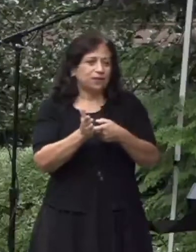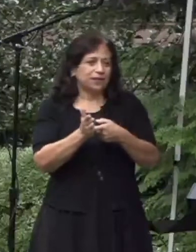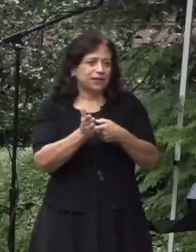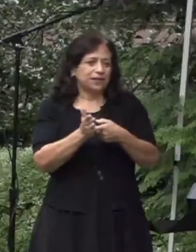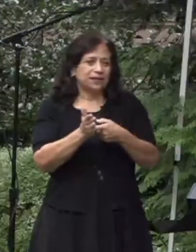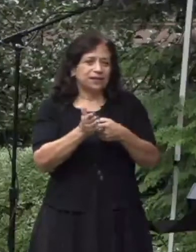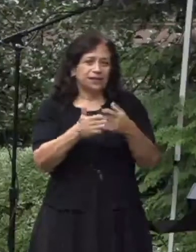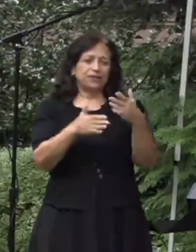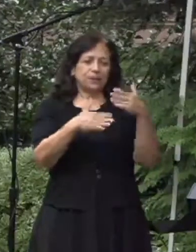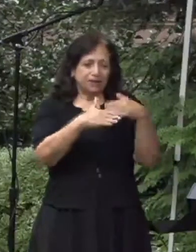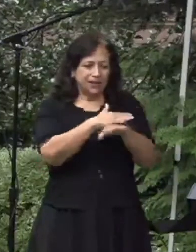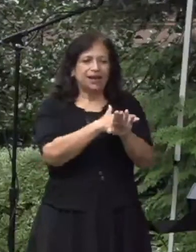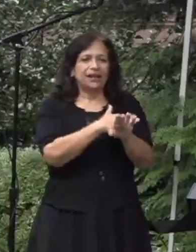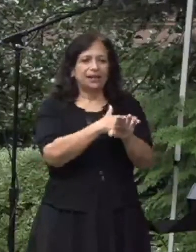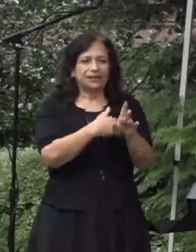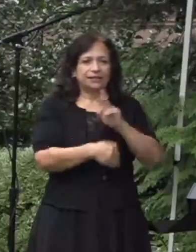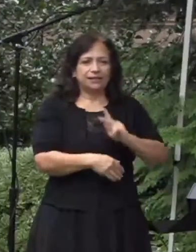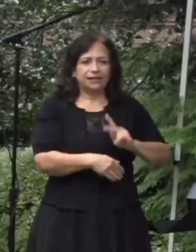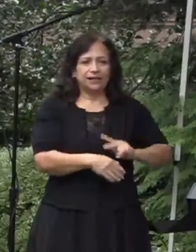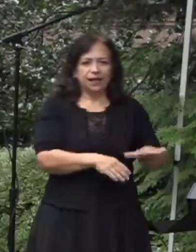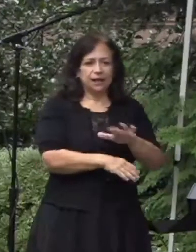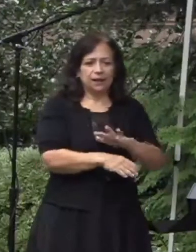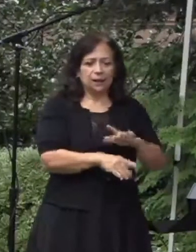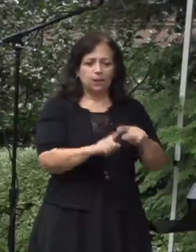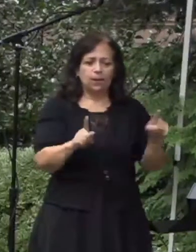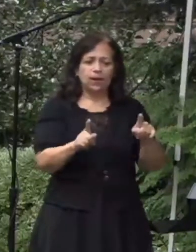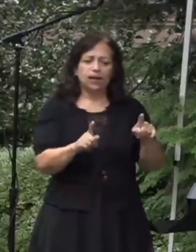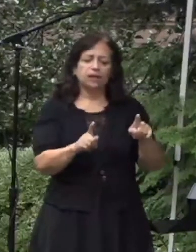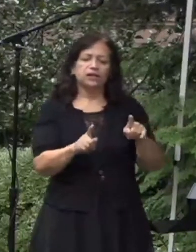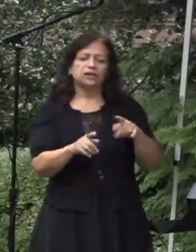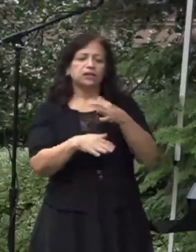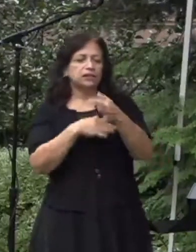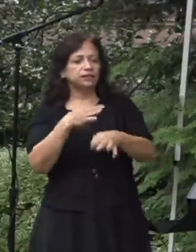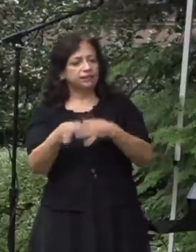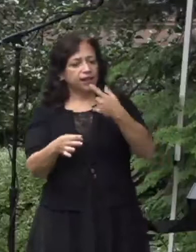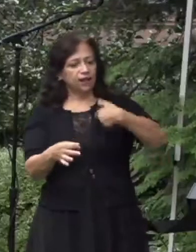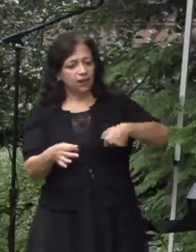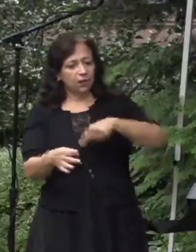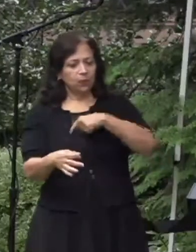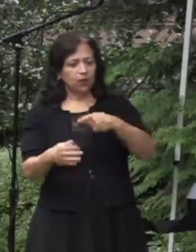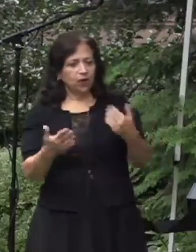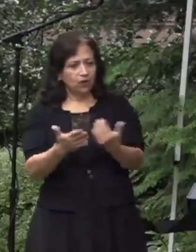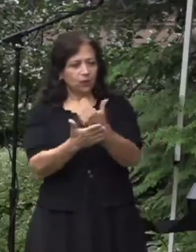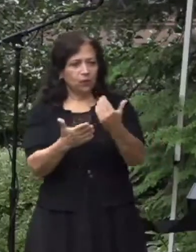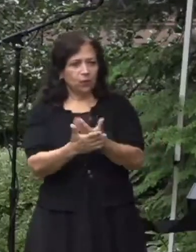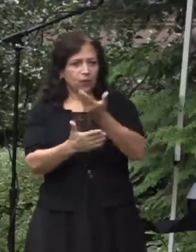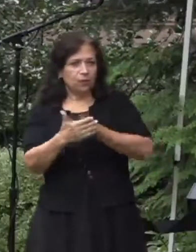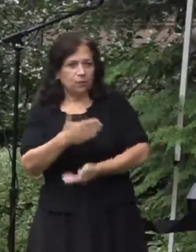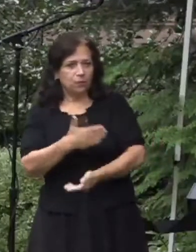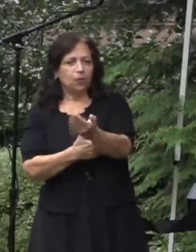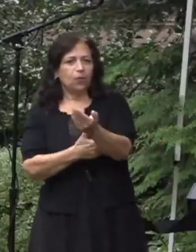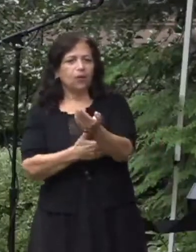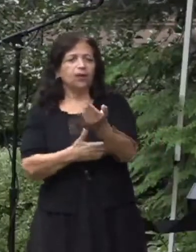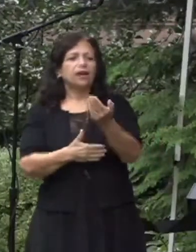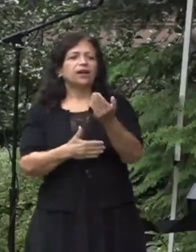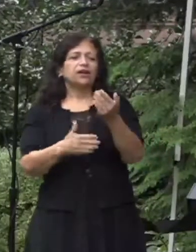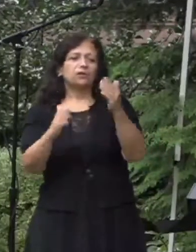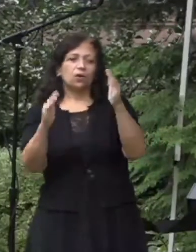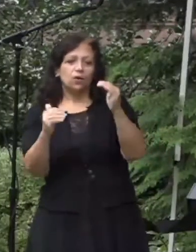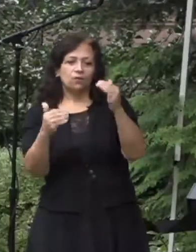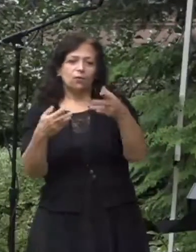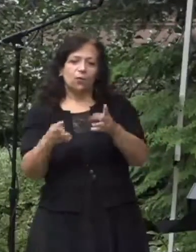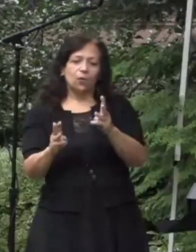getting into the kingdom, but rather we are reborn into a hopeful way of seeing the